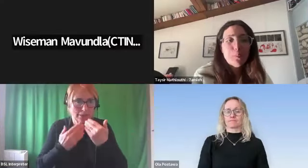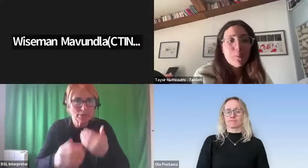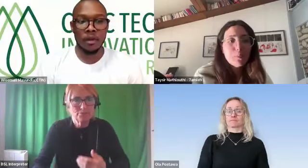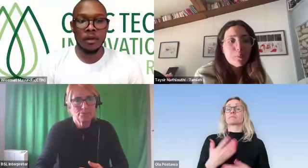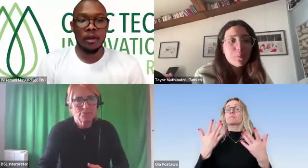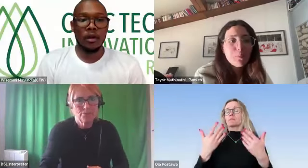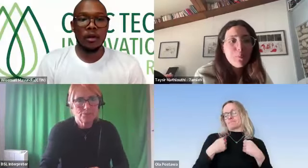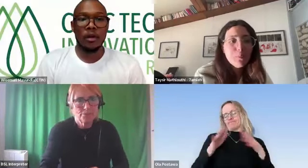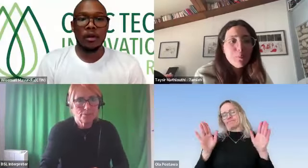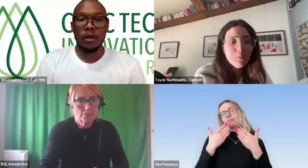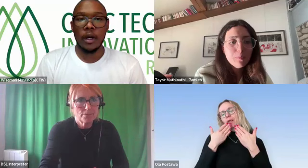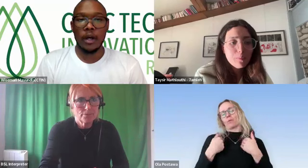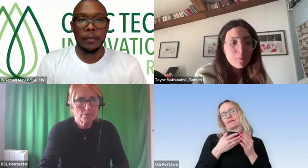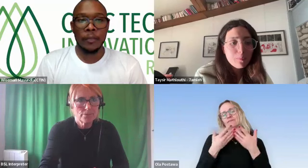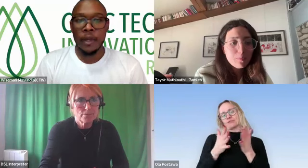much.